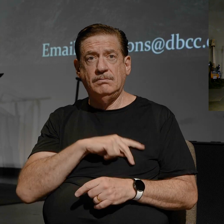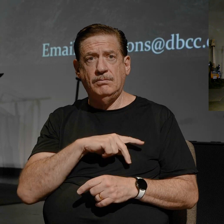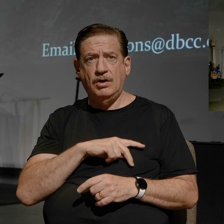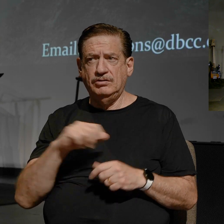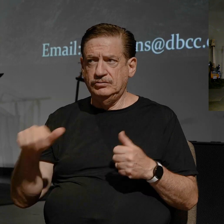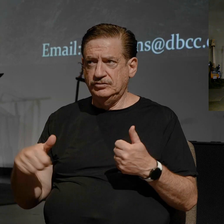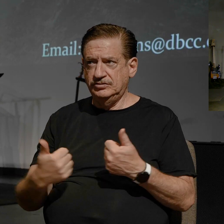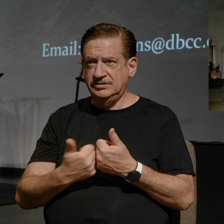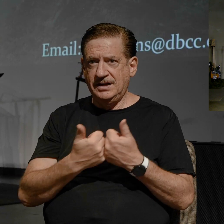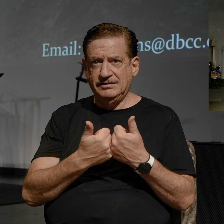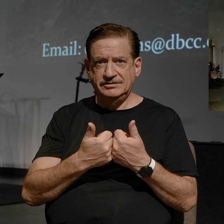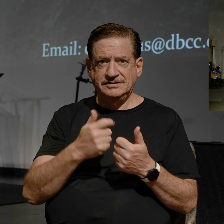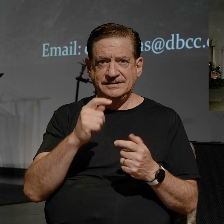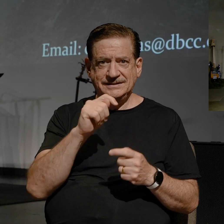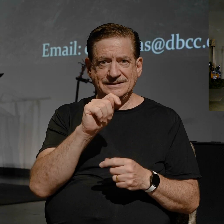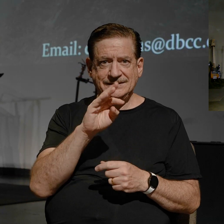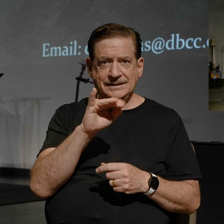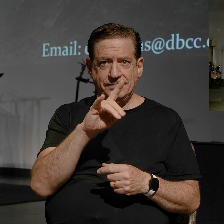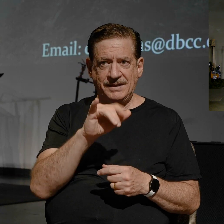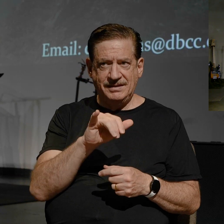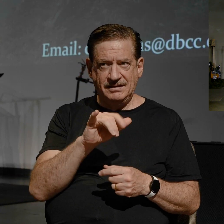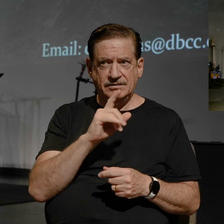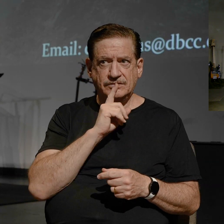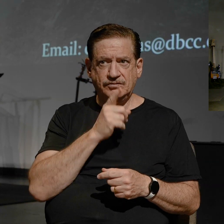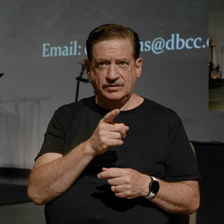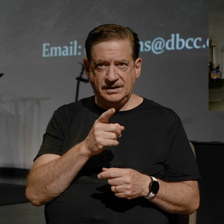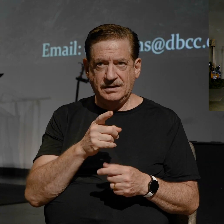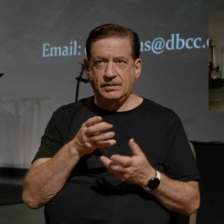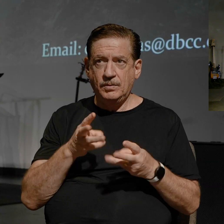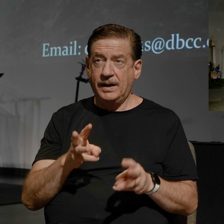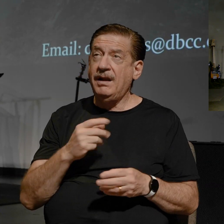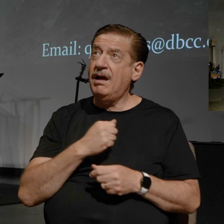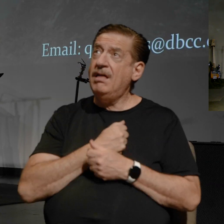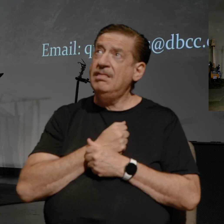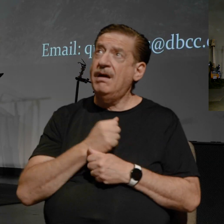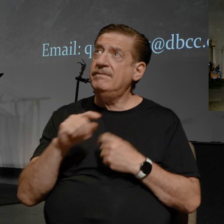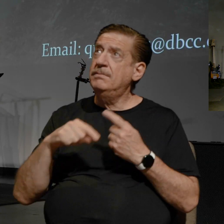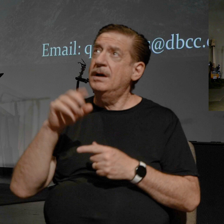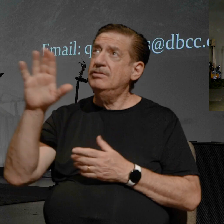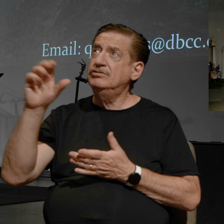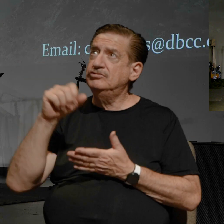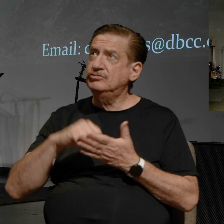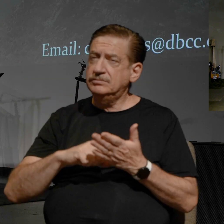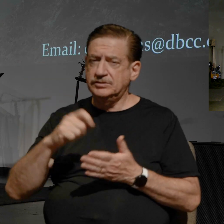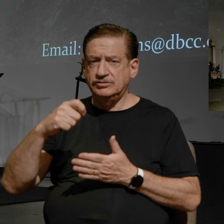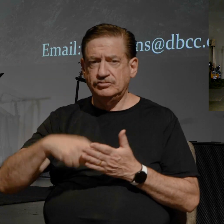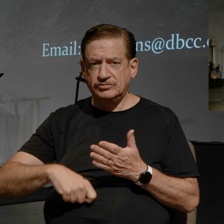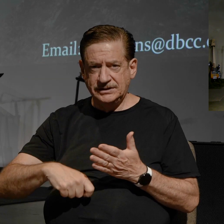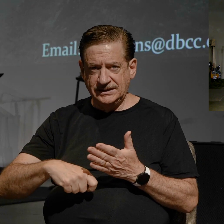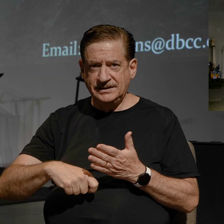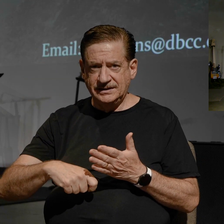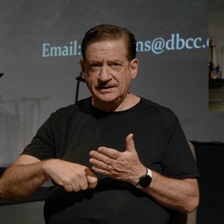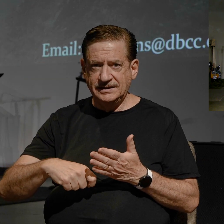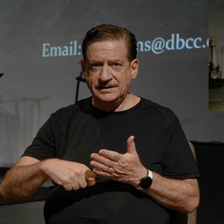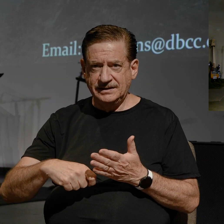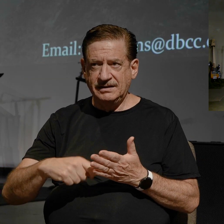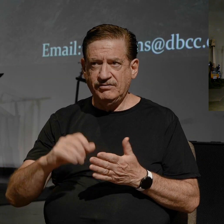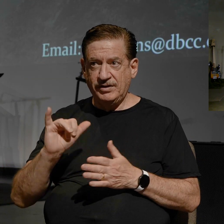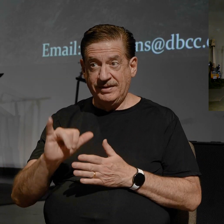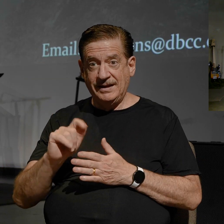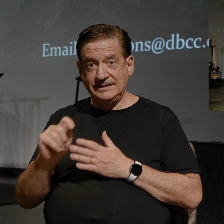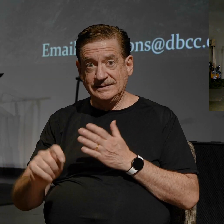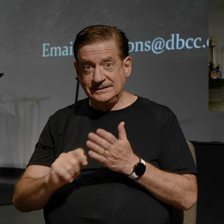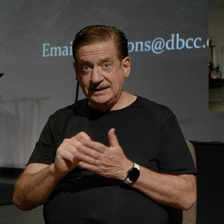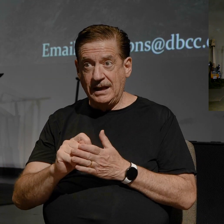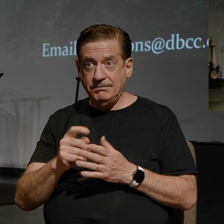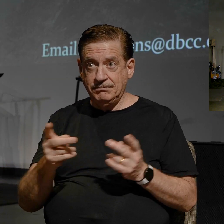challenged Timothy in a very real way. And what I love, Jesus, so much about your scriptures is that they were written in a specific time, place,